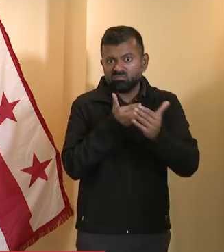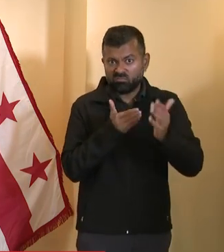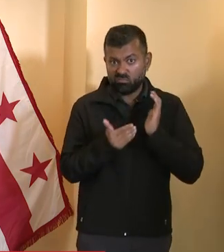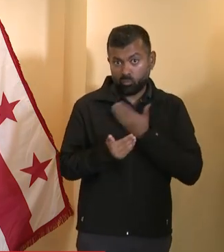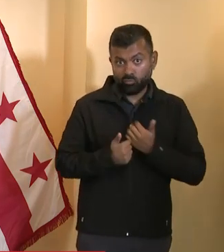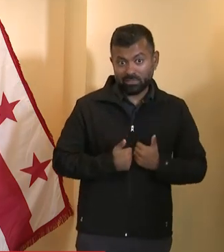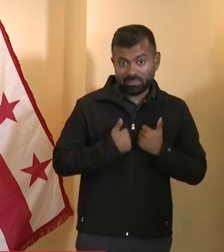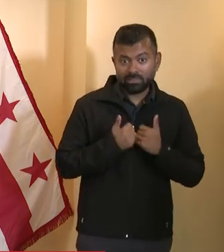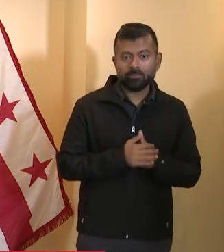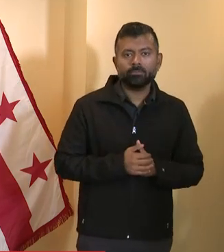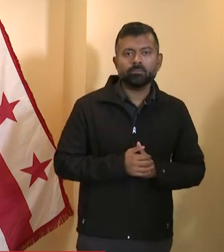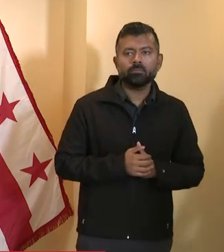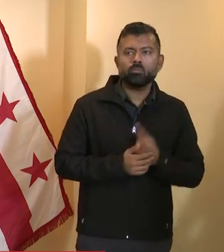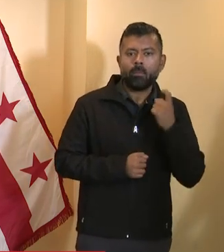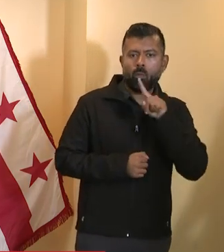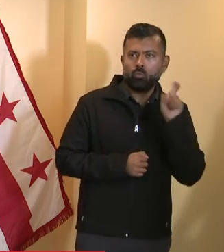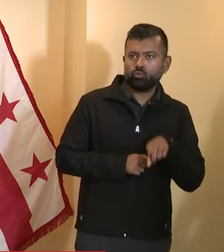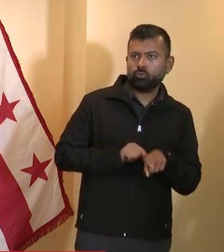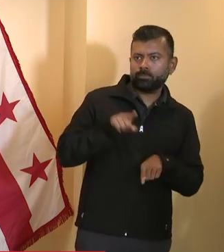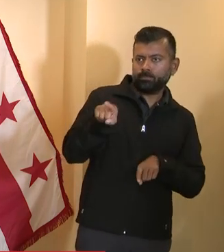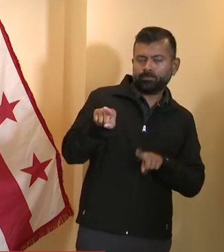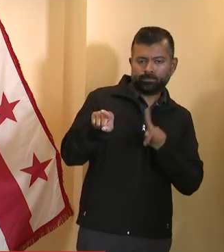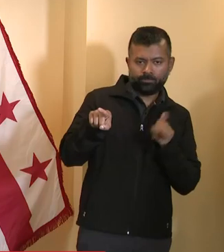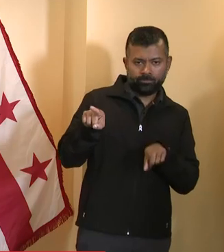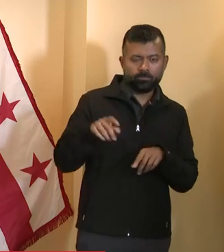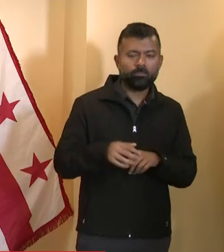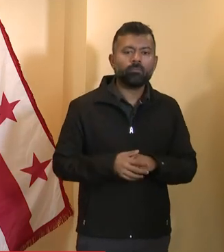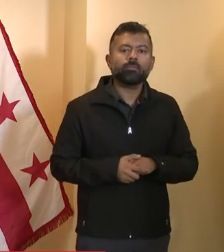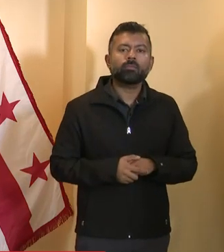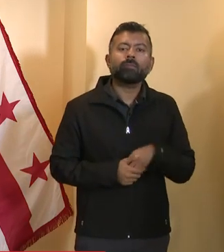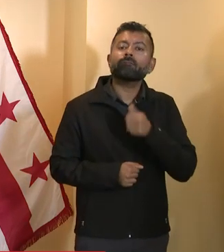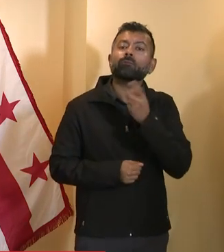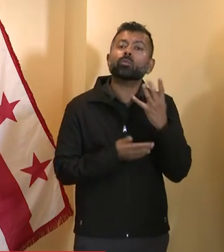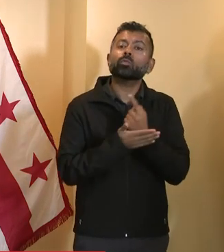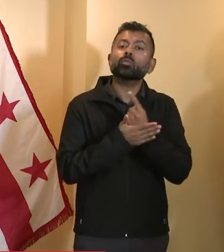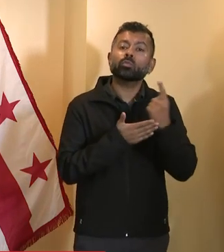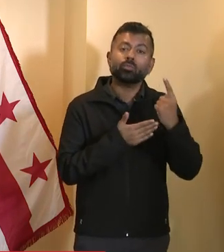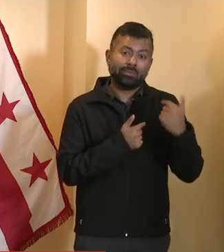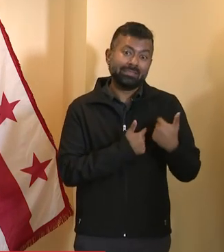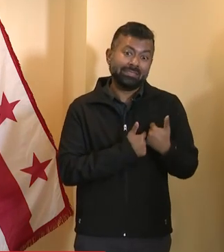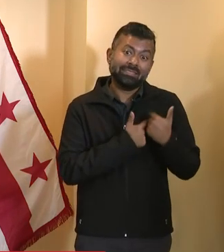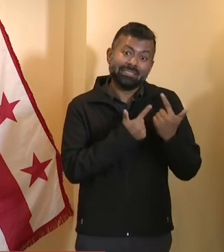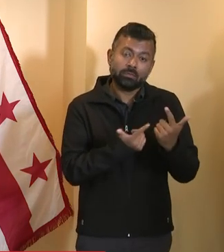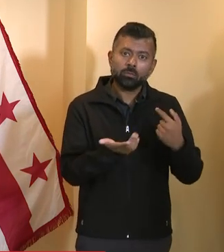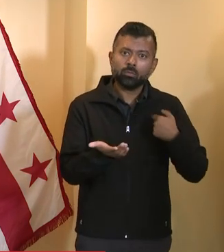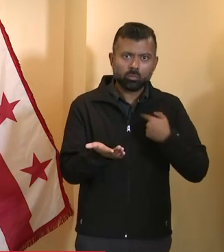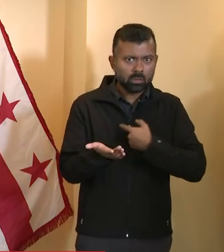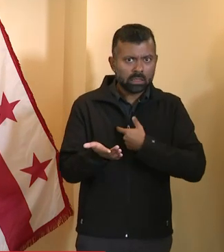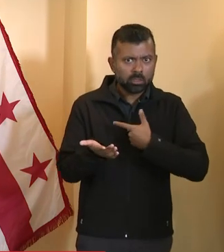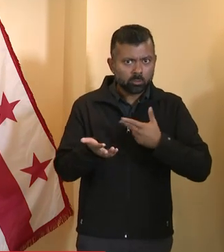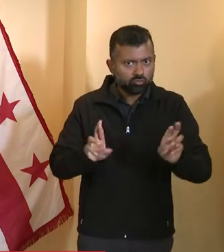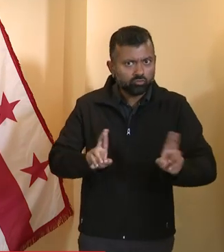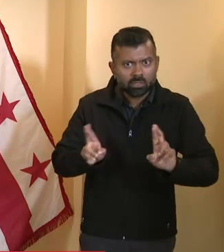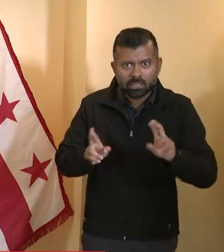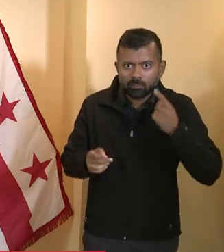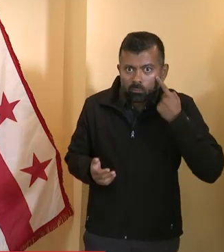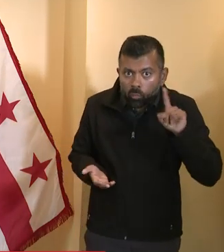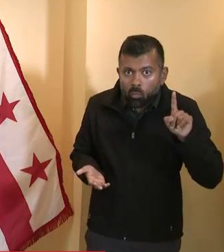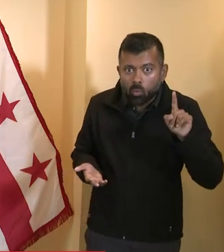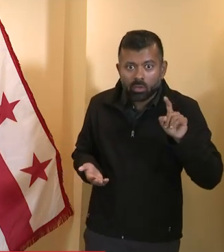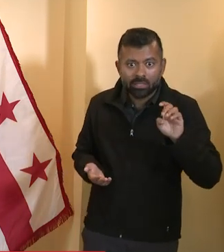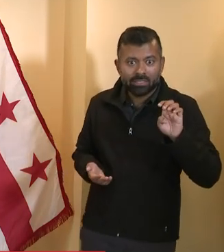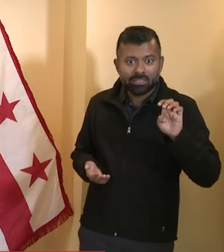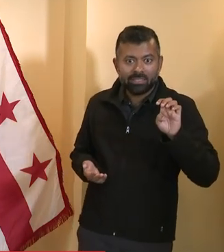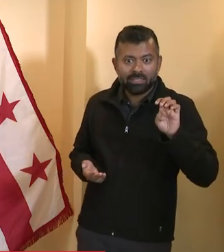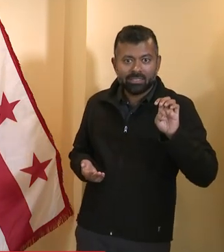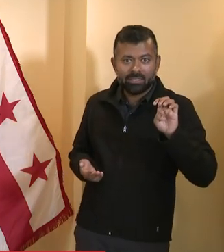Bowser. Yes. A couple of weeks ago, we were all bracing for the possibility of an executive order coming out of the White House. You acknowledge you've